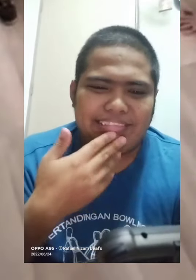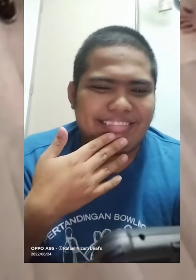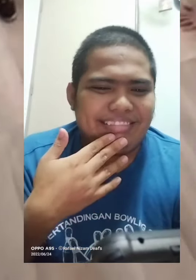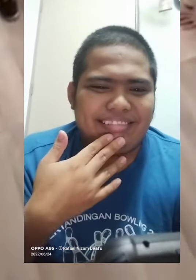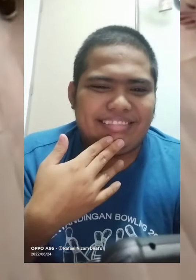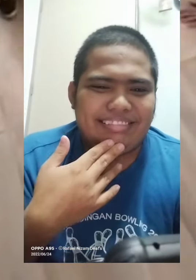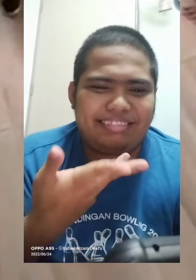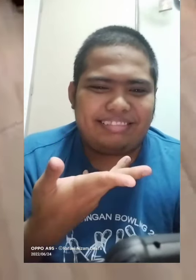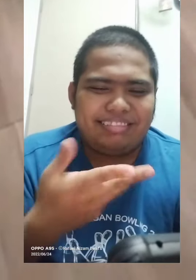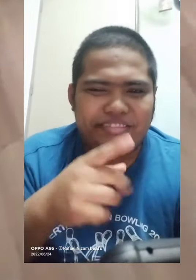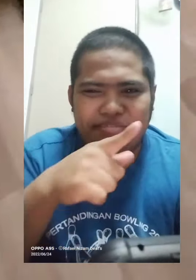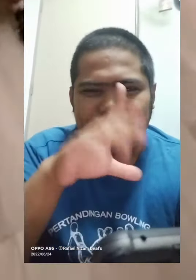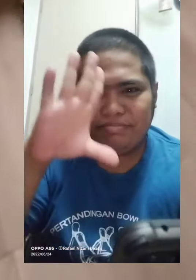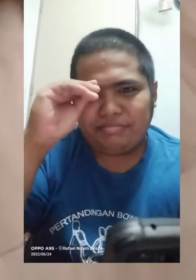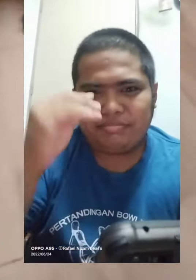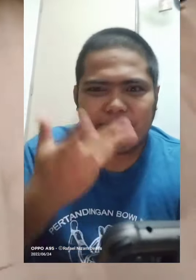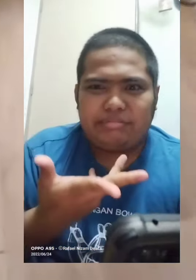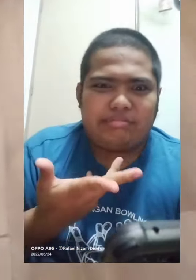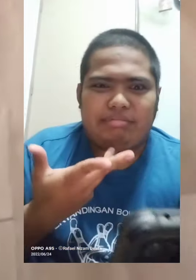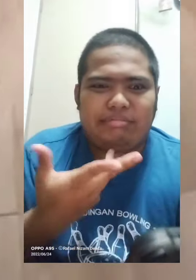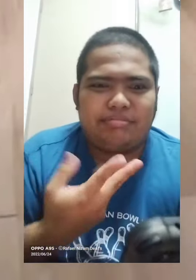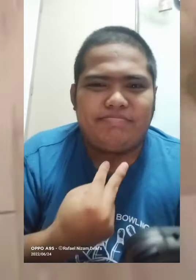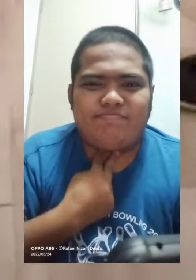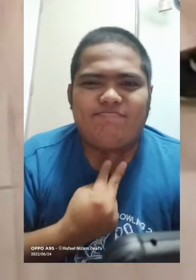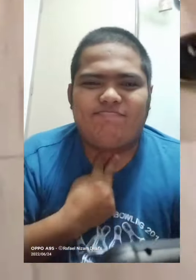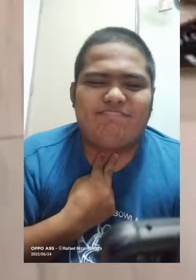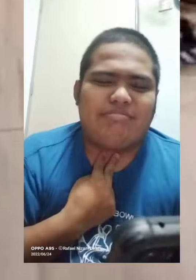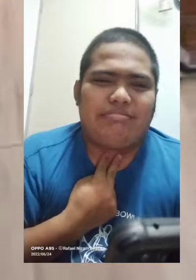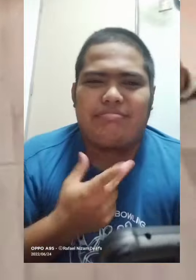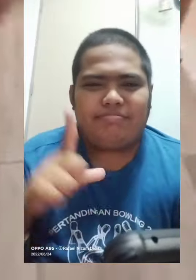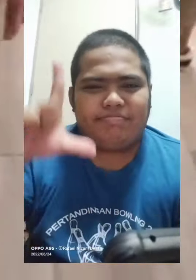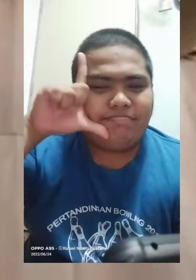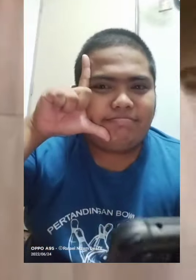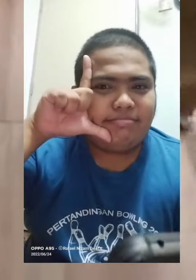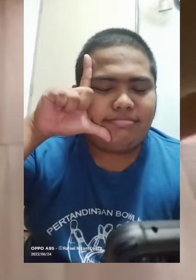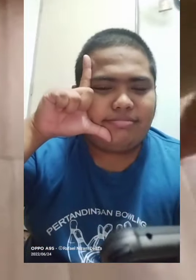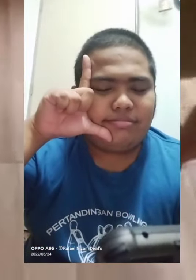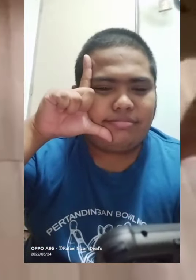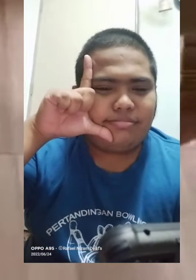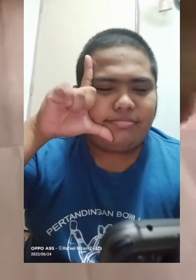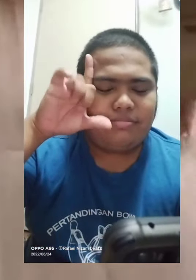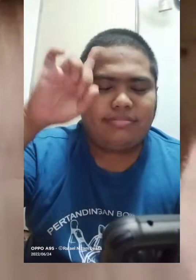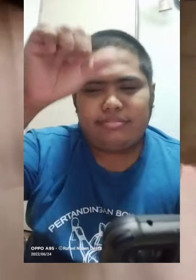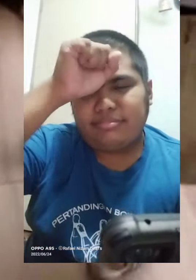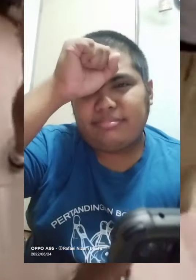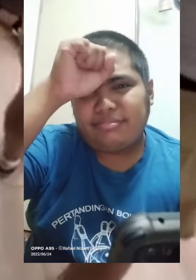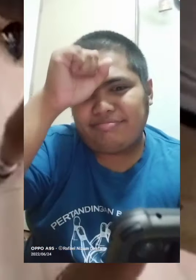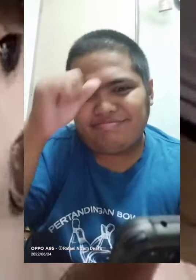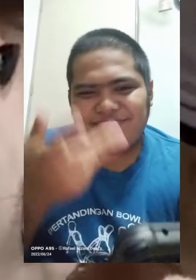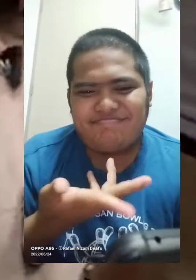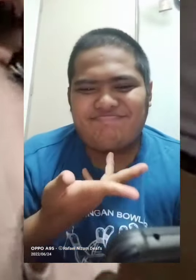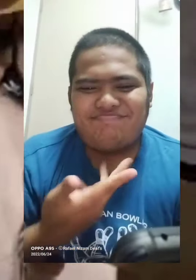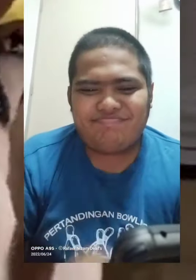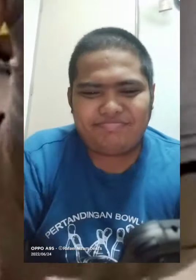You had another girl in the room. Just come out. The jig is up. The jig is up. Just come on out.